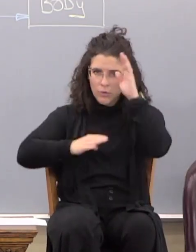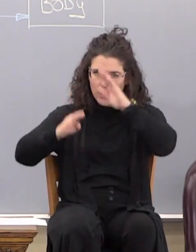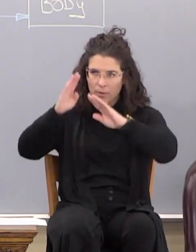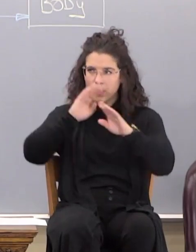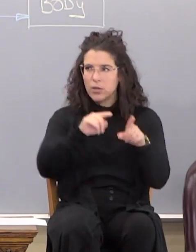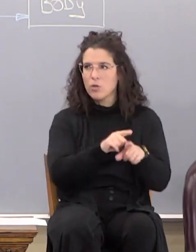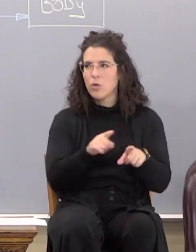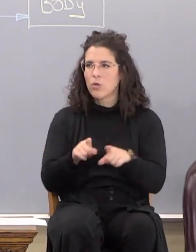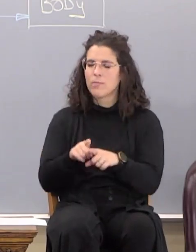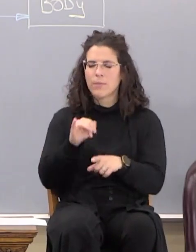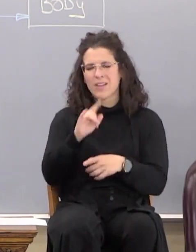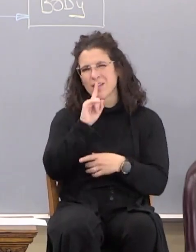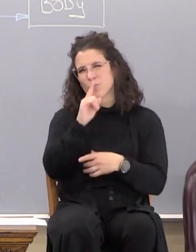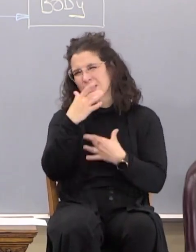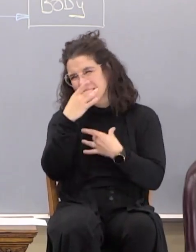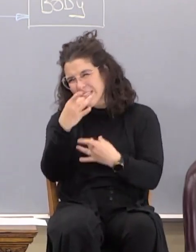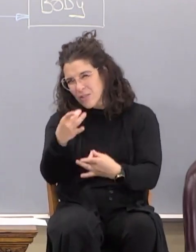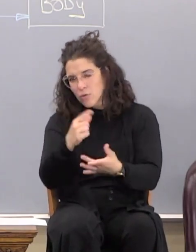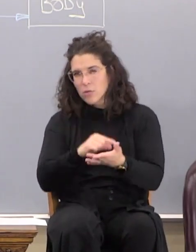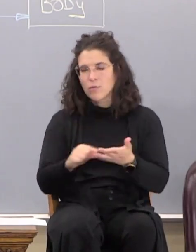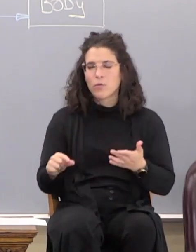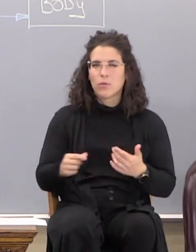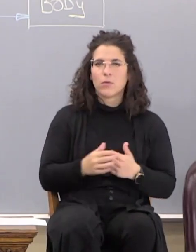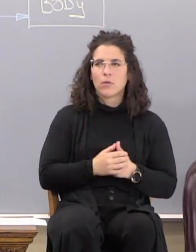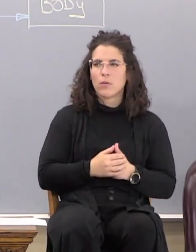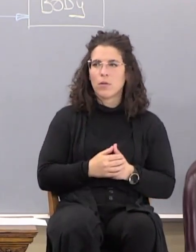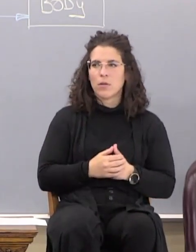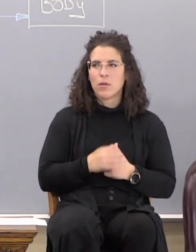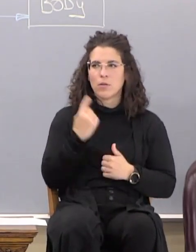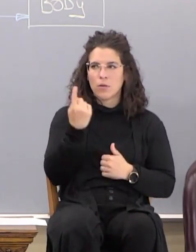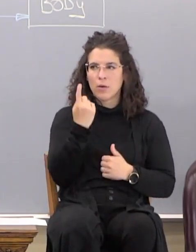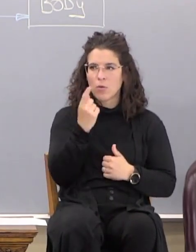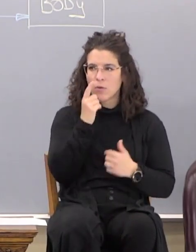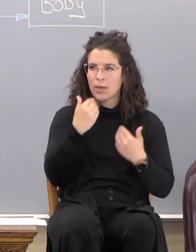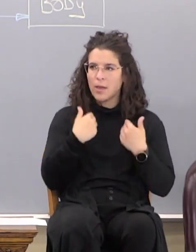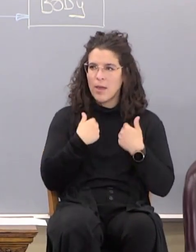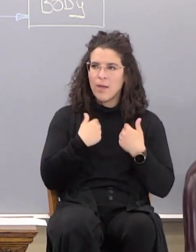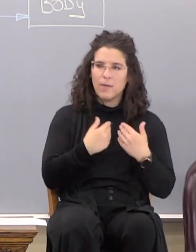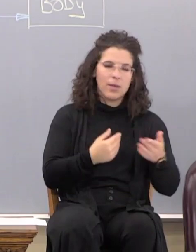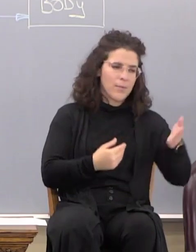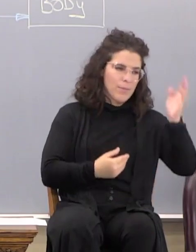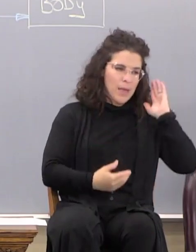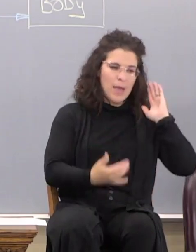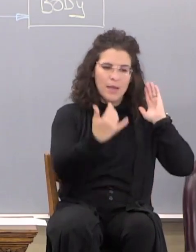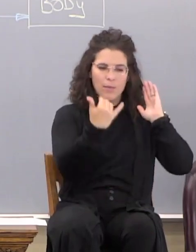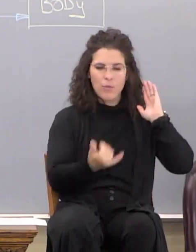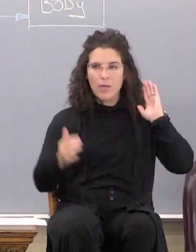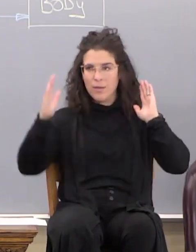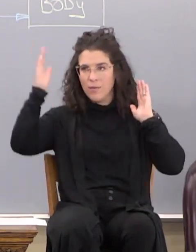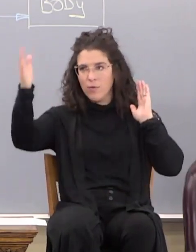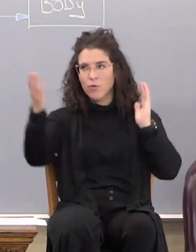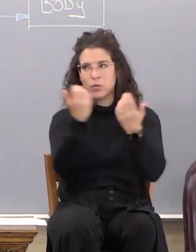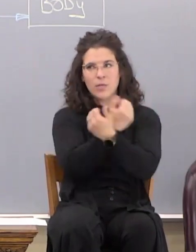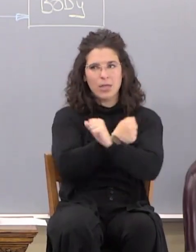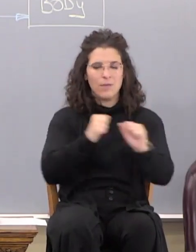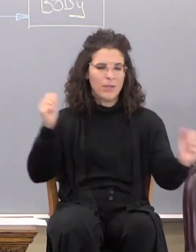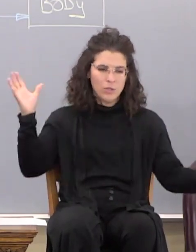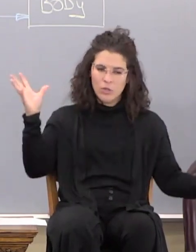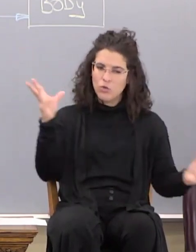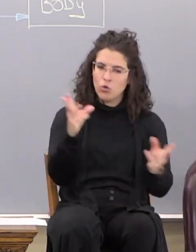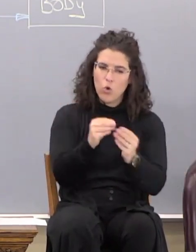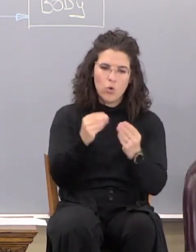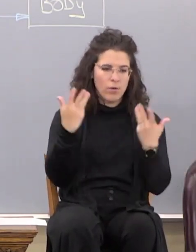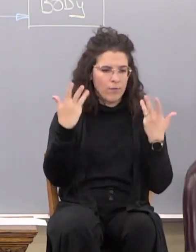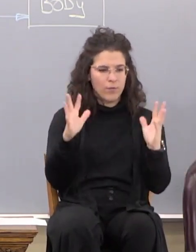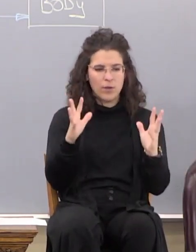also. Now that's an interesting verse. You not only have this past, present, and future salvation that's complete and total,